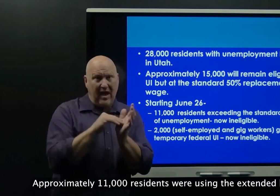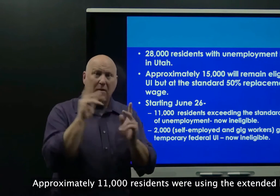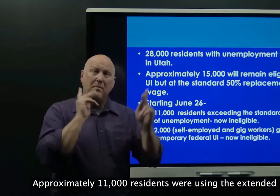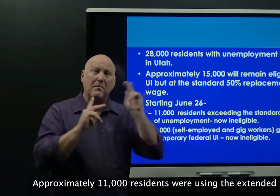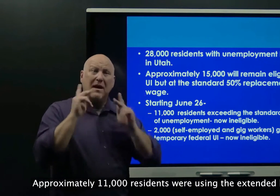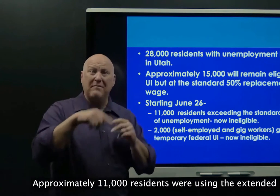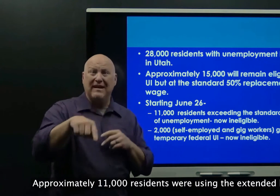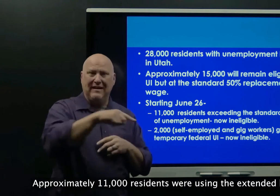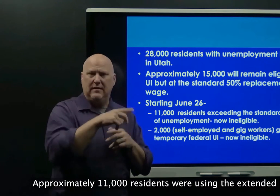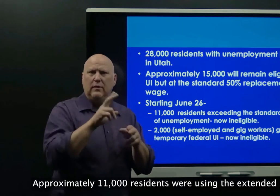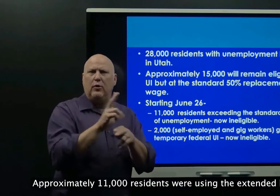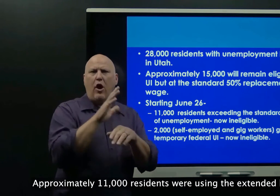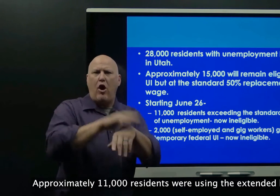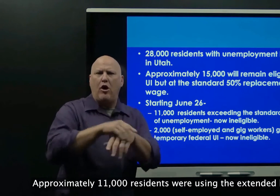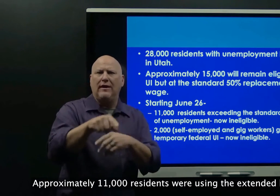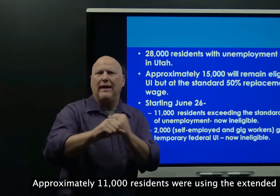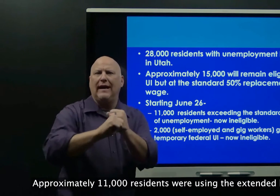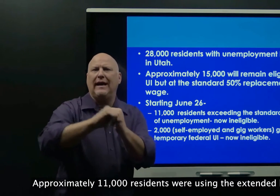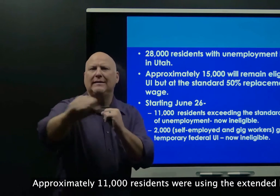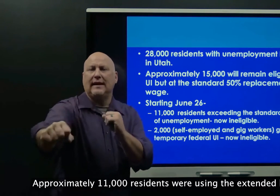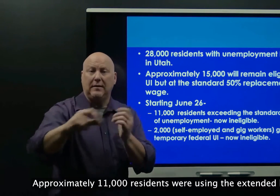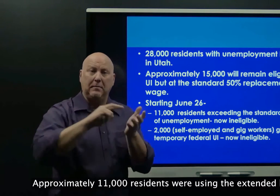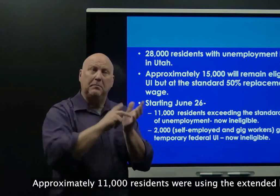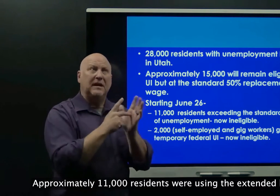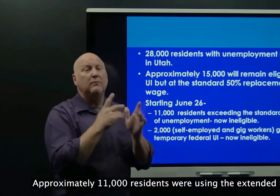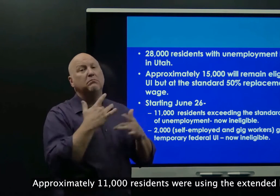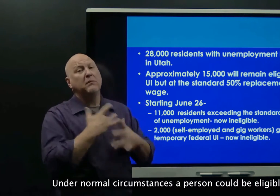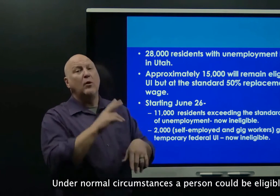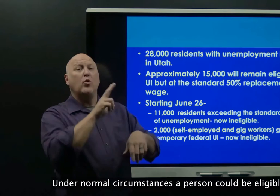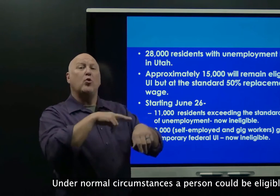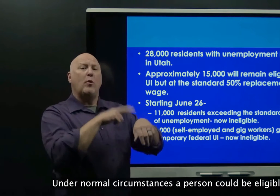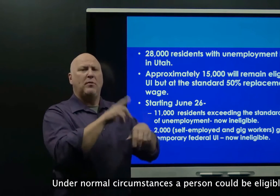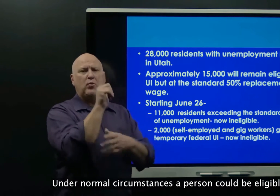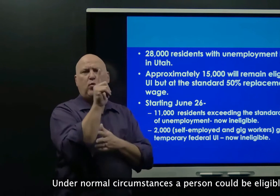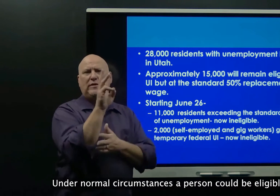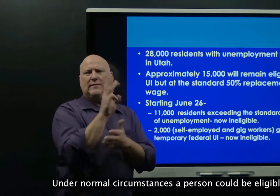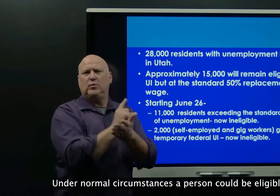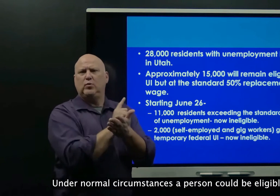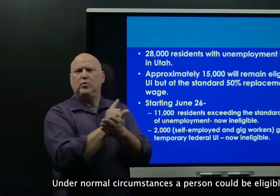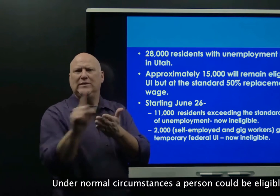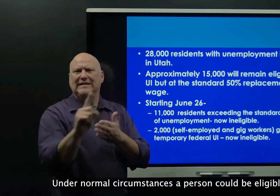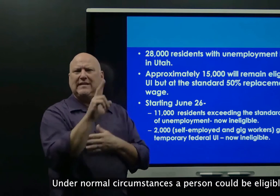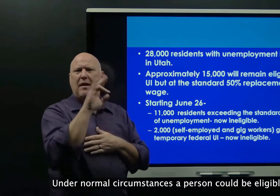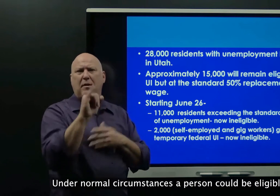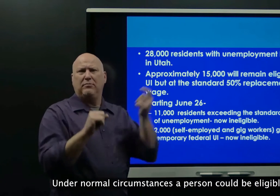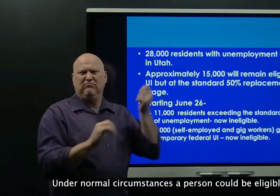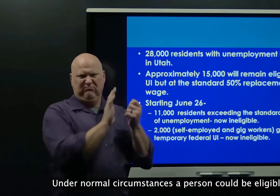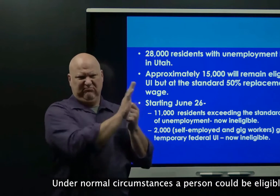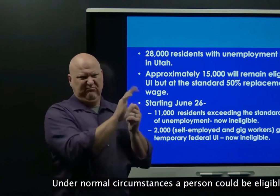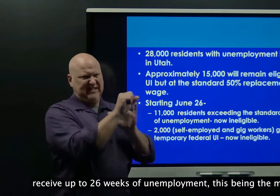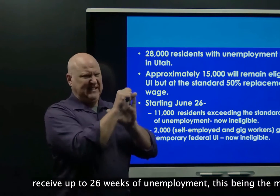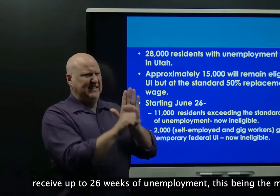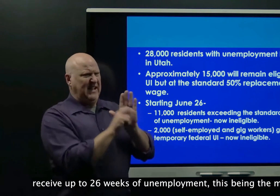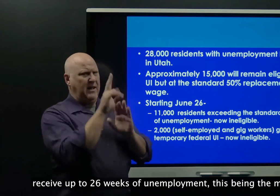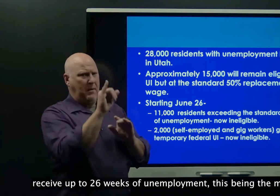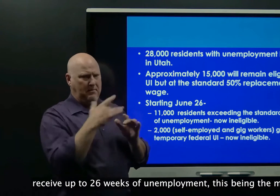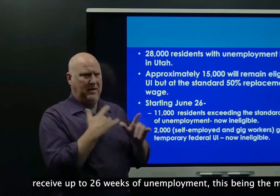Approximately 11,000 residents were using the extended benefits. Under normal circumstances, a person could be eligible to receive up to 26